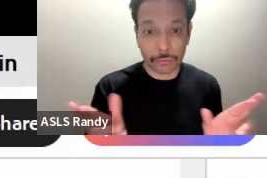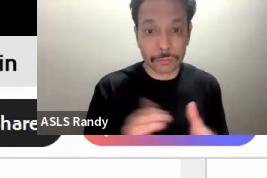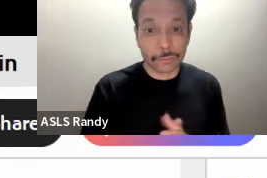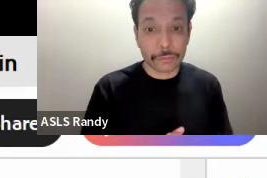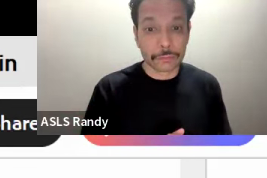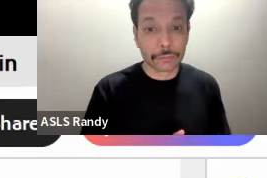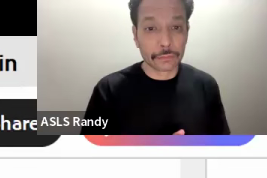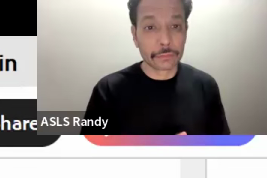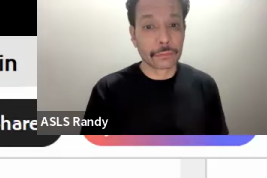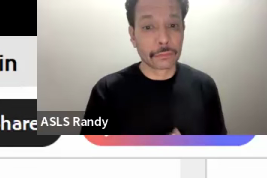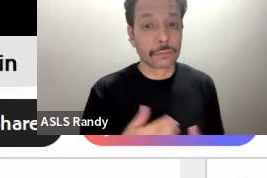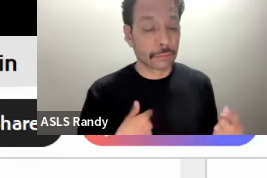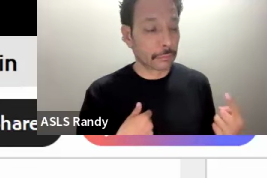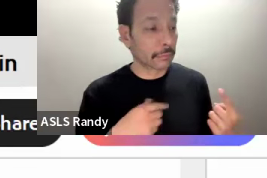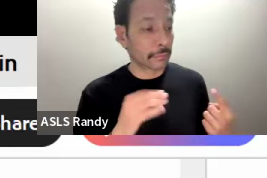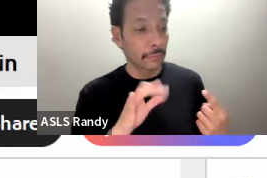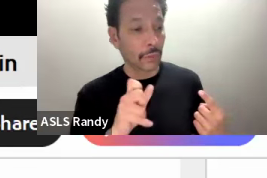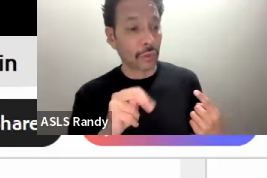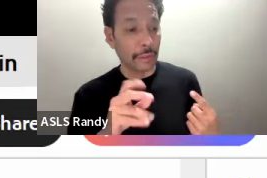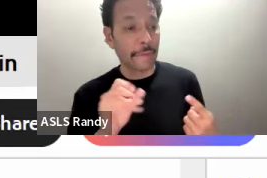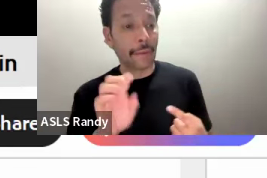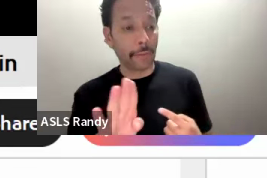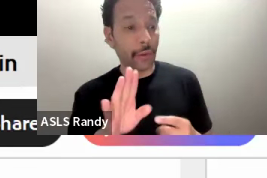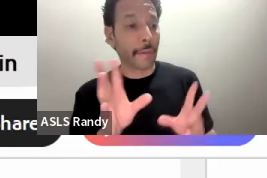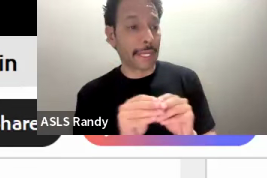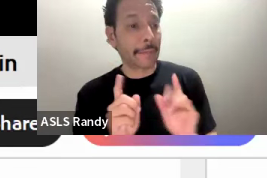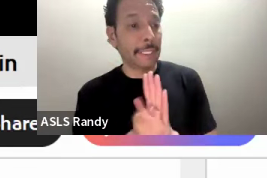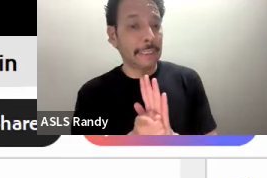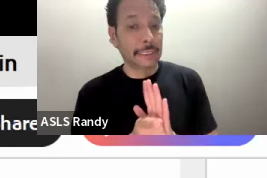make a motion, this is Mel, to approve the February meeting minutes.